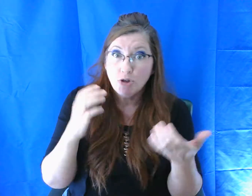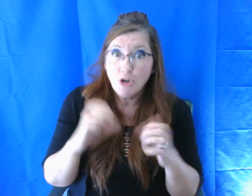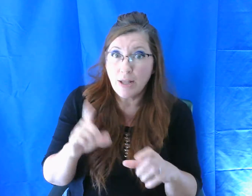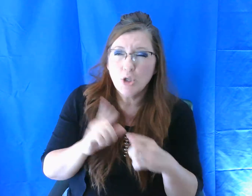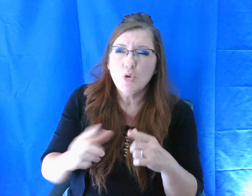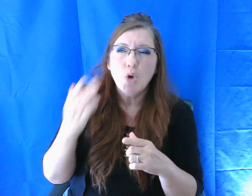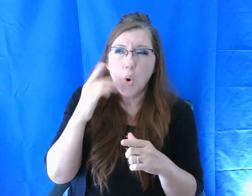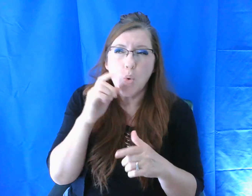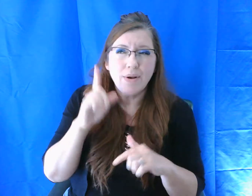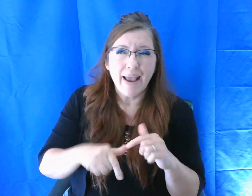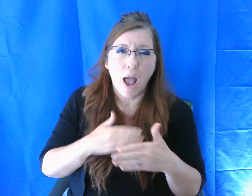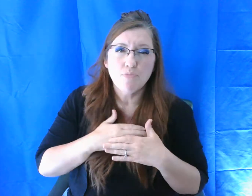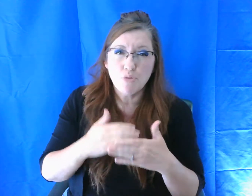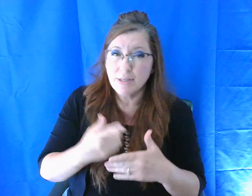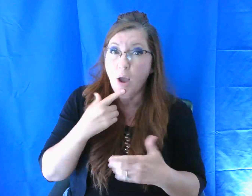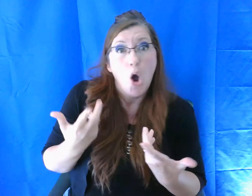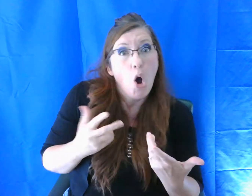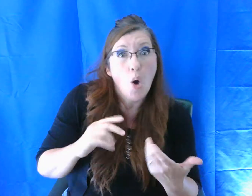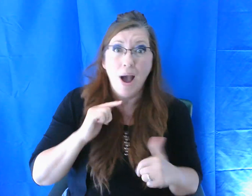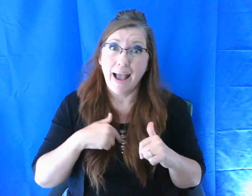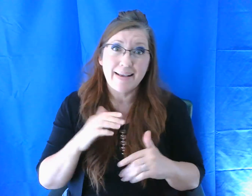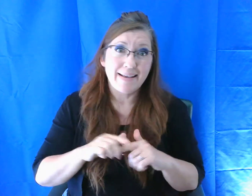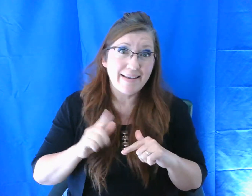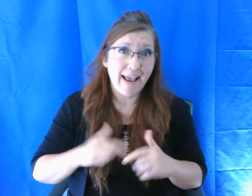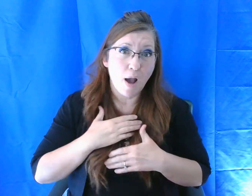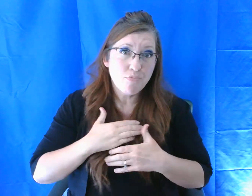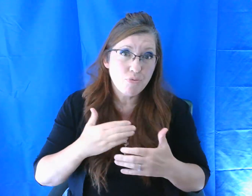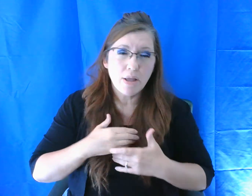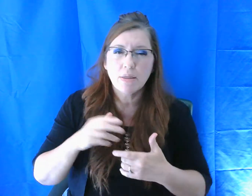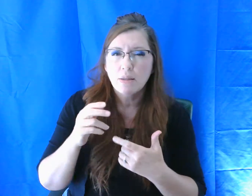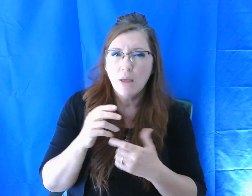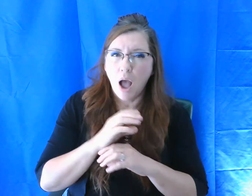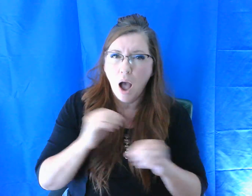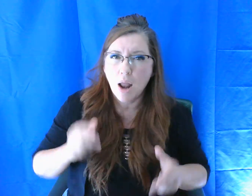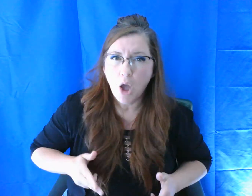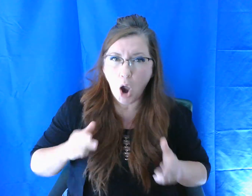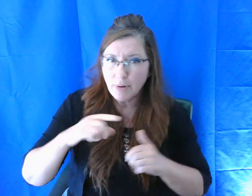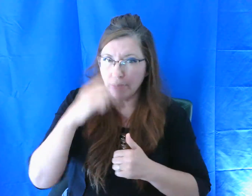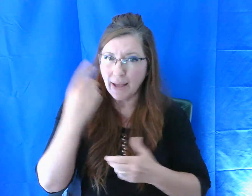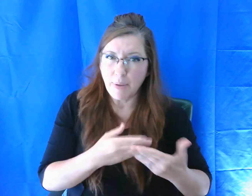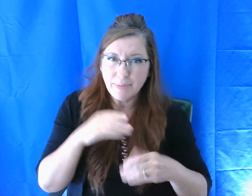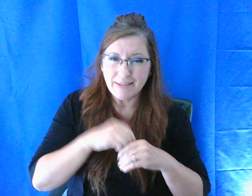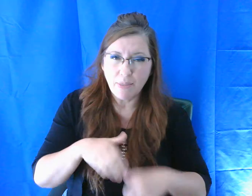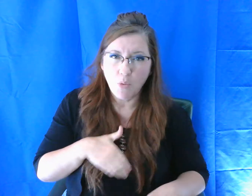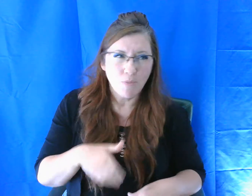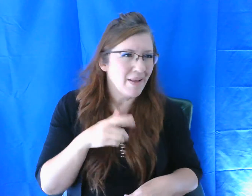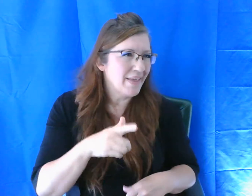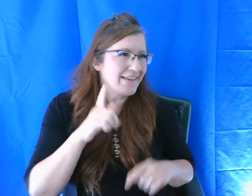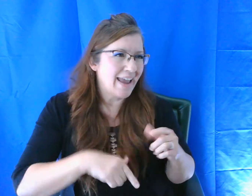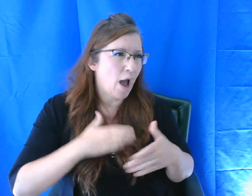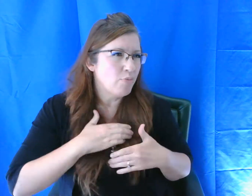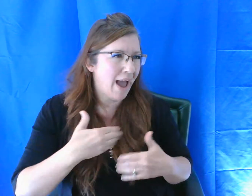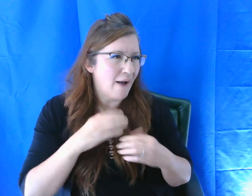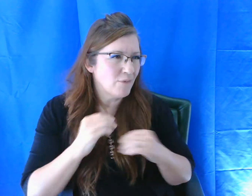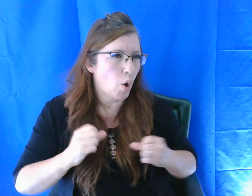you can't breathe? You want to say, oh, I can't breathe? Unarmed black babies in the womb cannot breathe. They don't have lungs, first of all. Oh, they don't have lungs